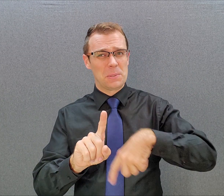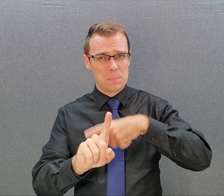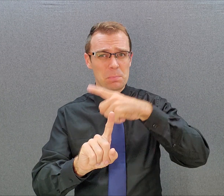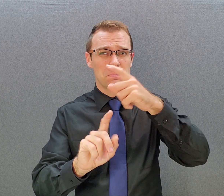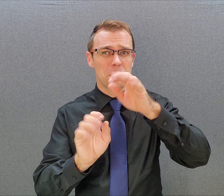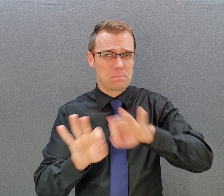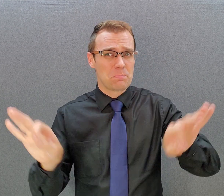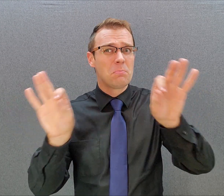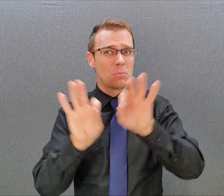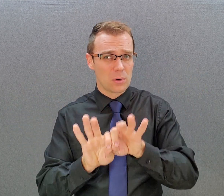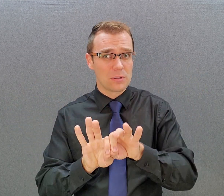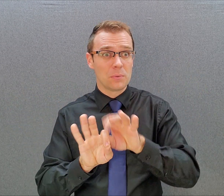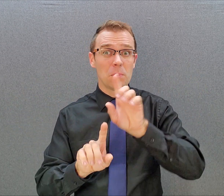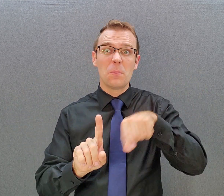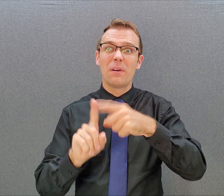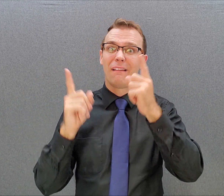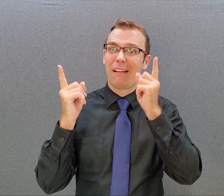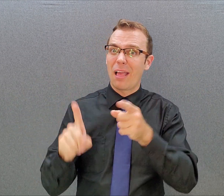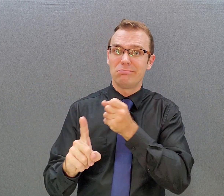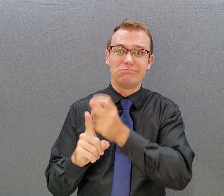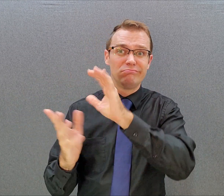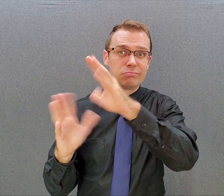for managing a nervous or upset animal.